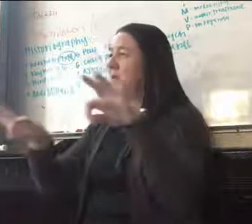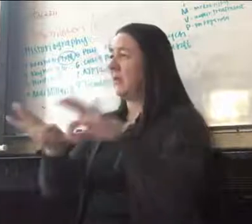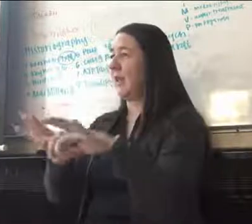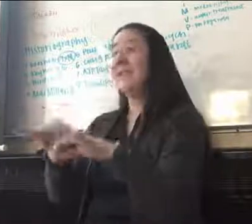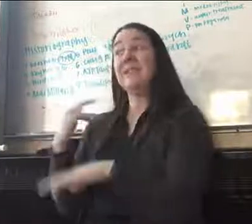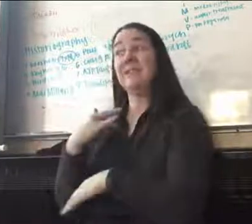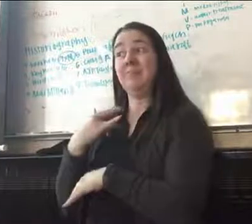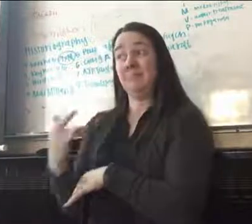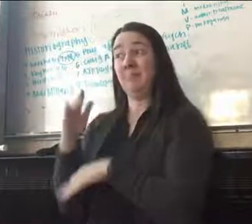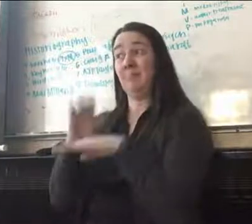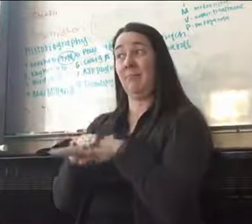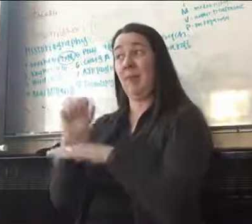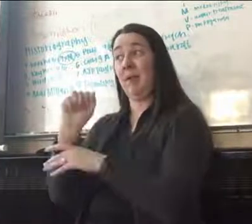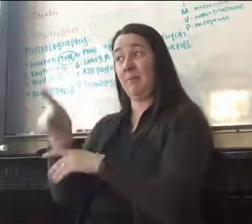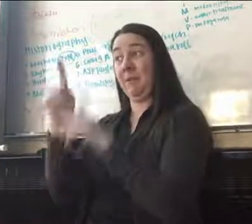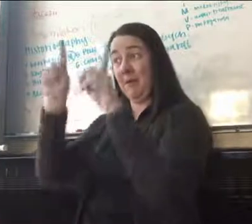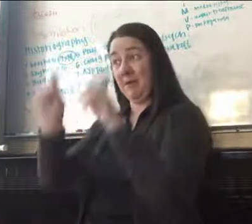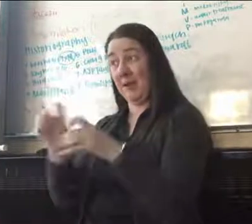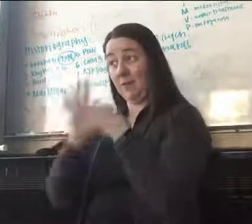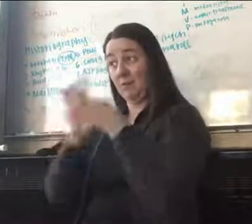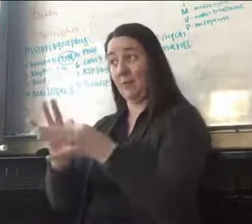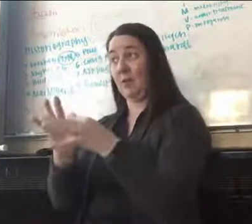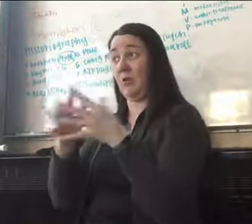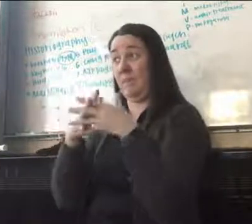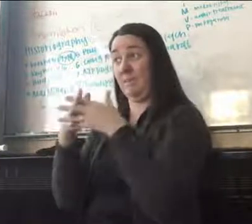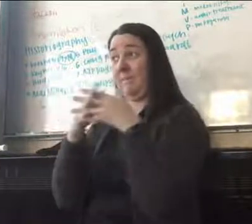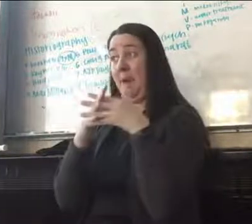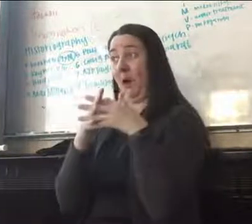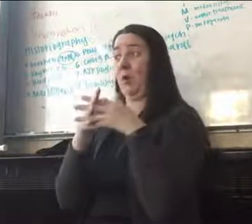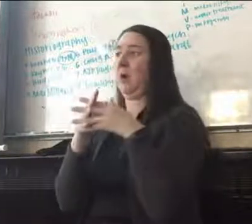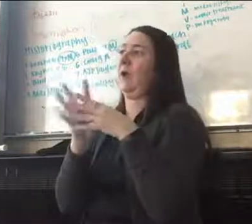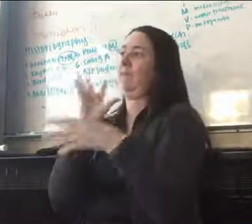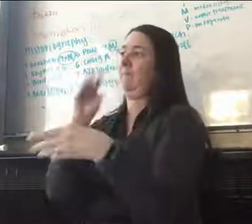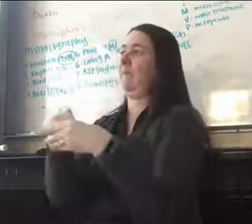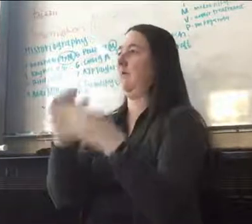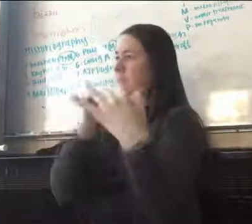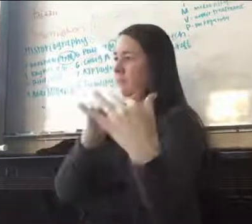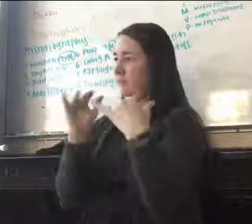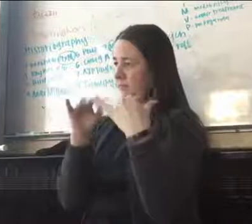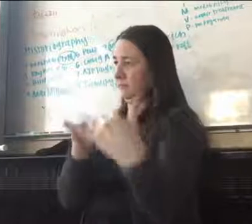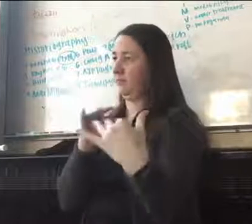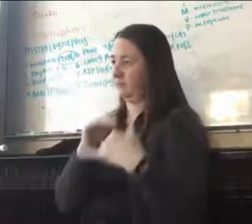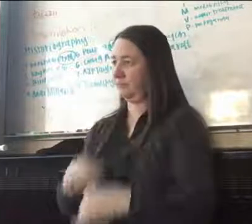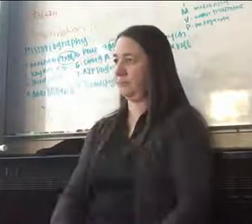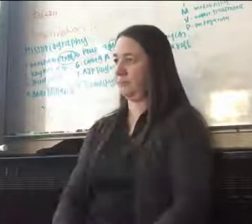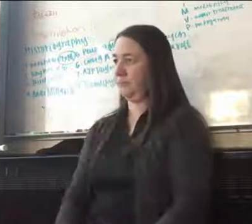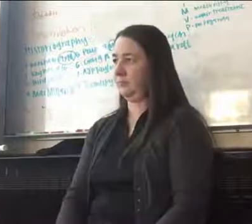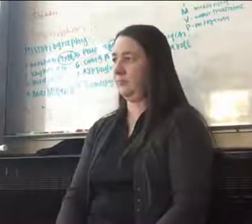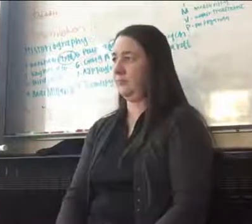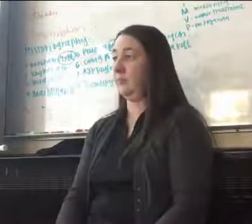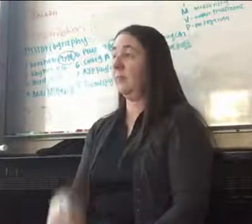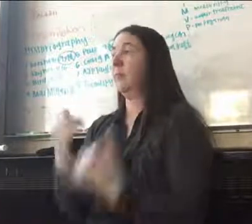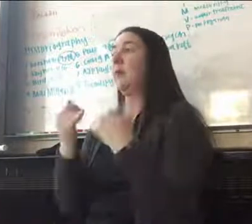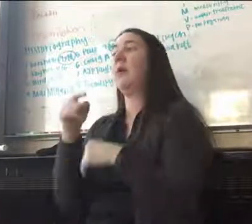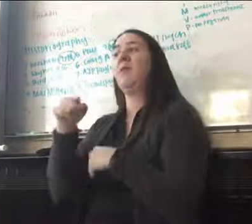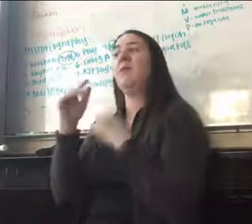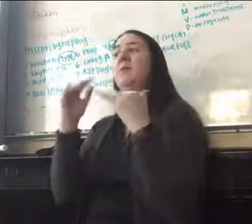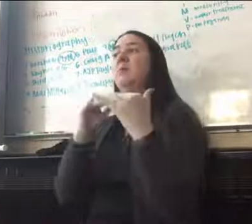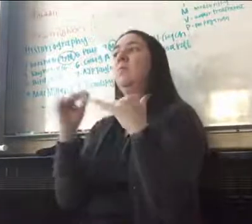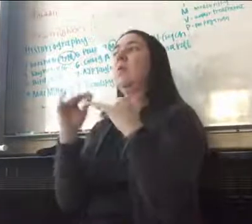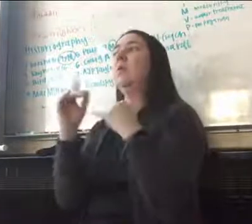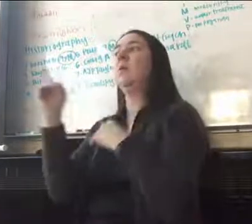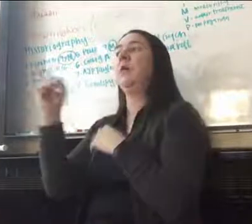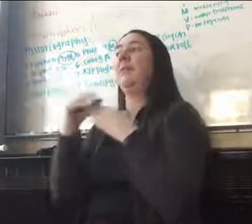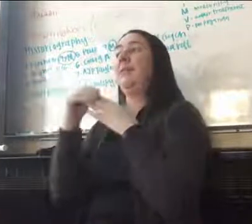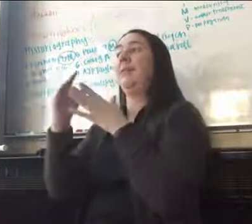your AP exam involving America going towards war. Now, in this war, the leader